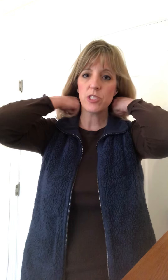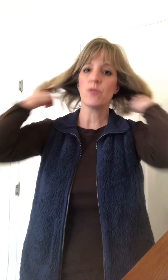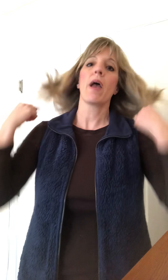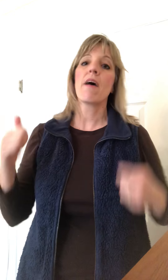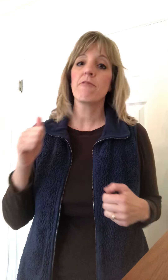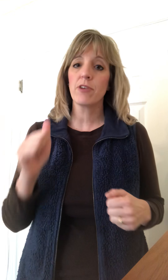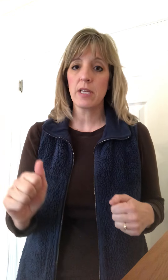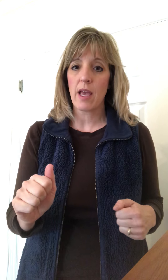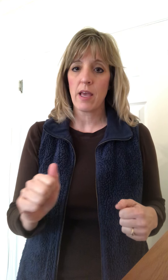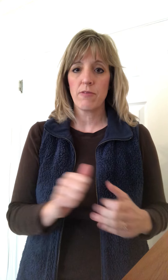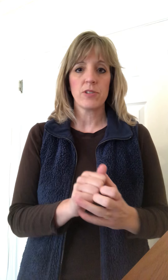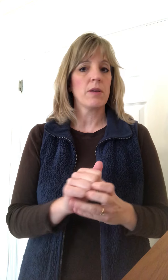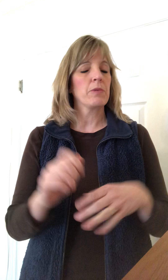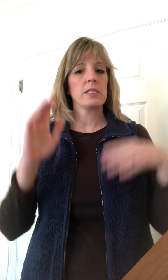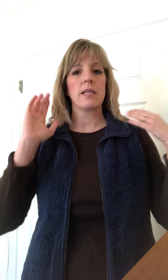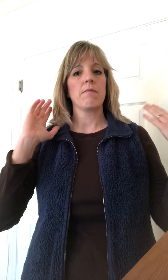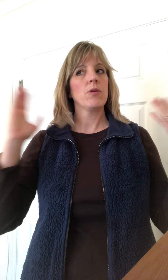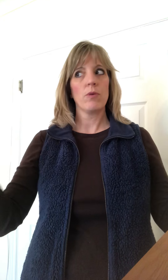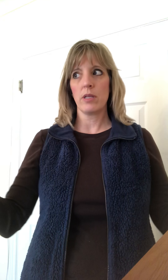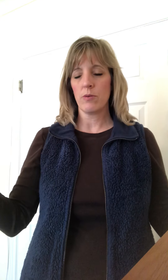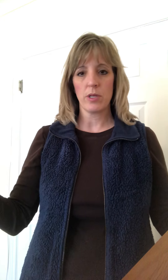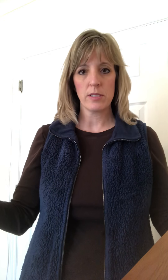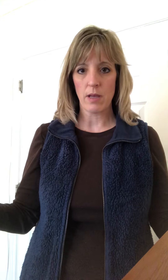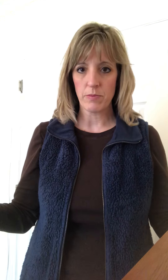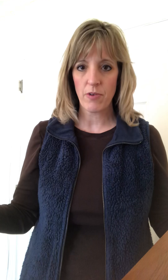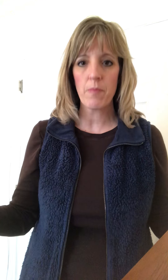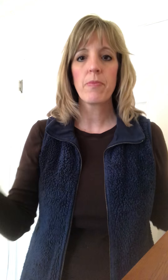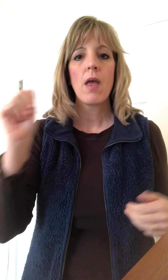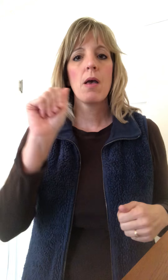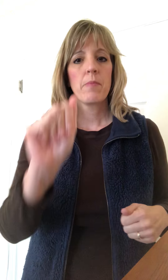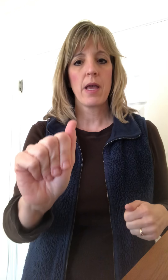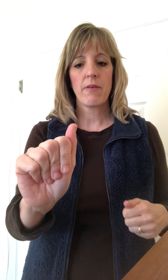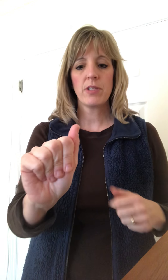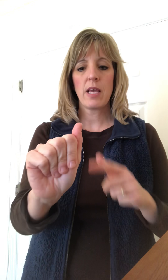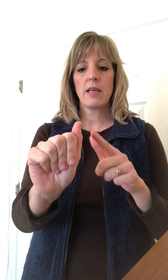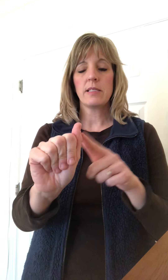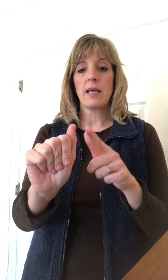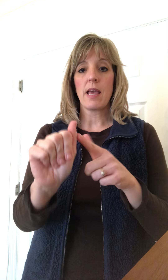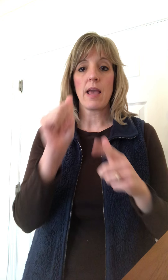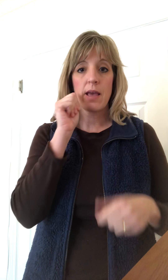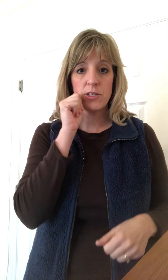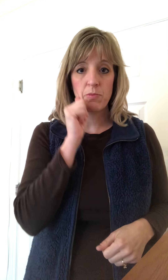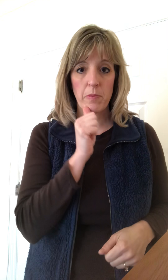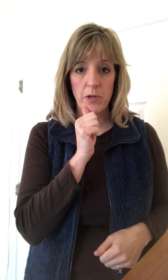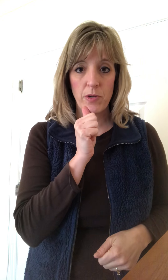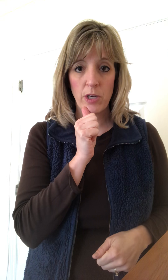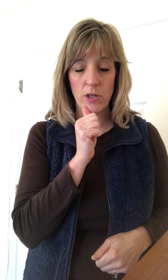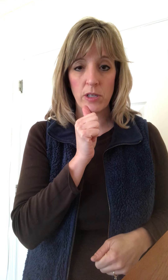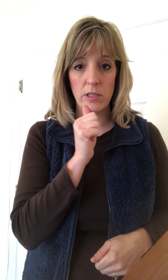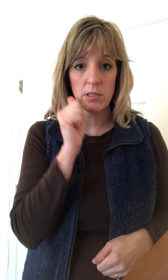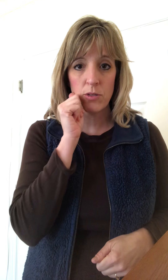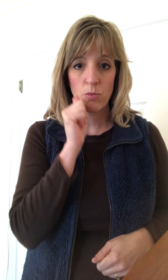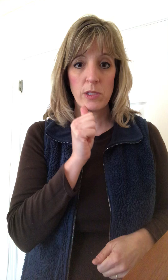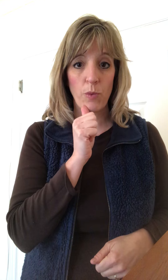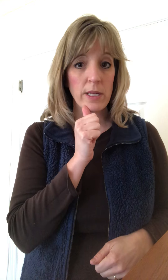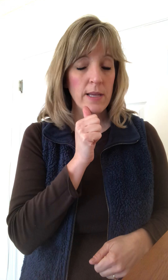to do every day, for some reason, I have no idea where this comes from, but every day is the A hand. You remember you did girl was one